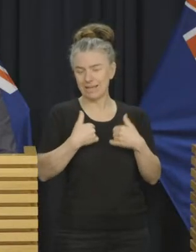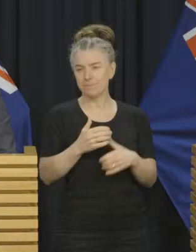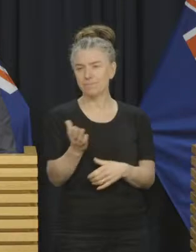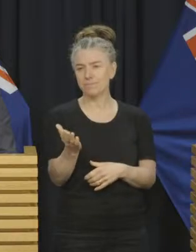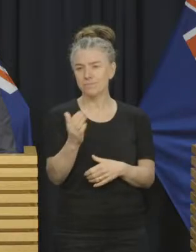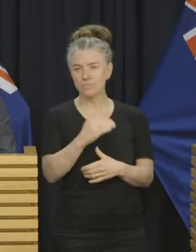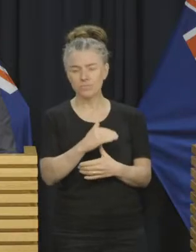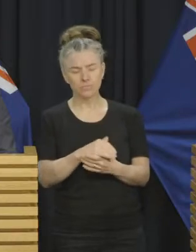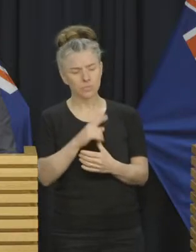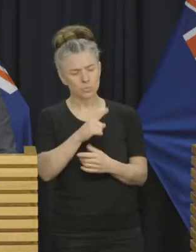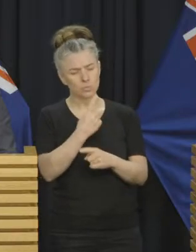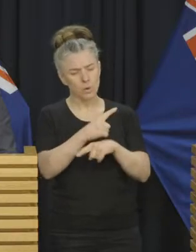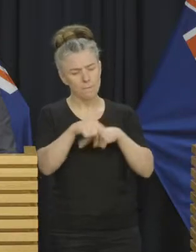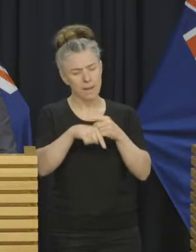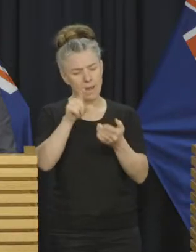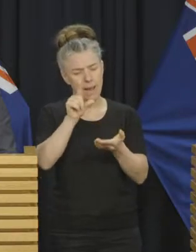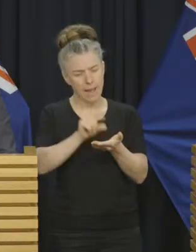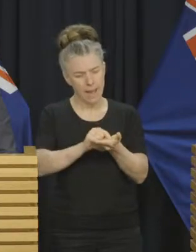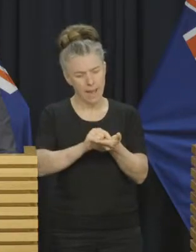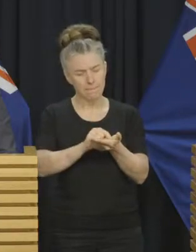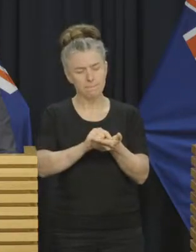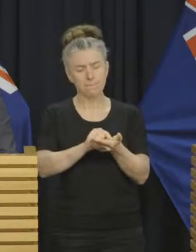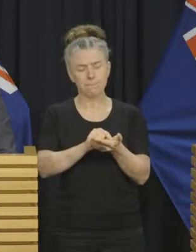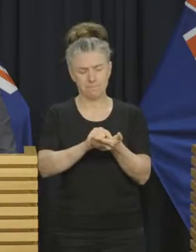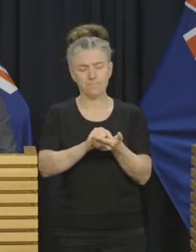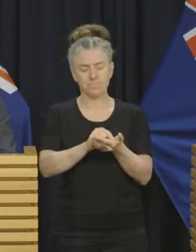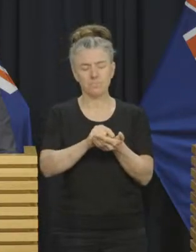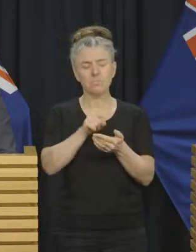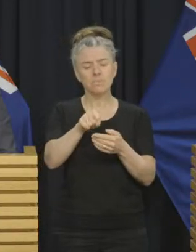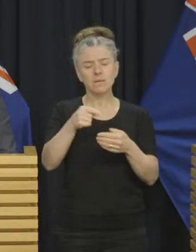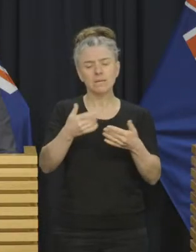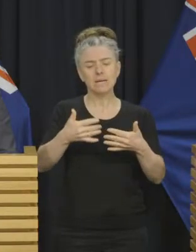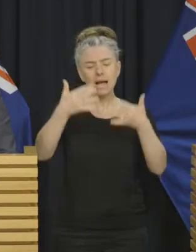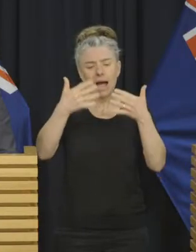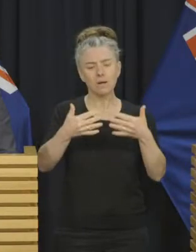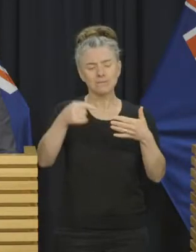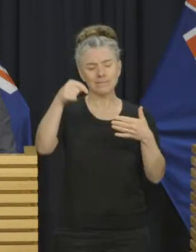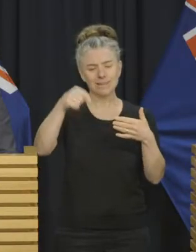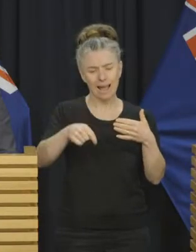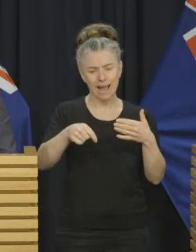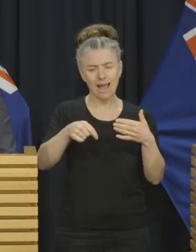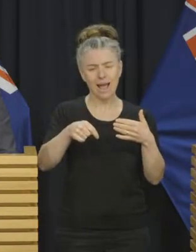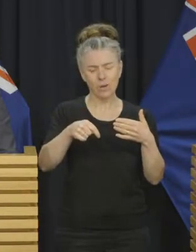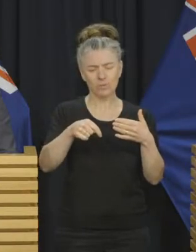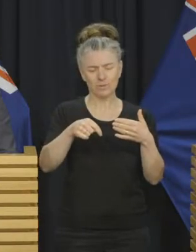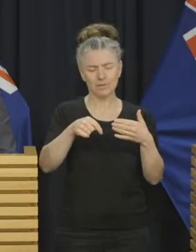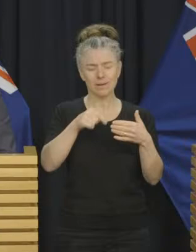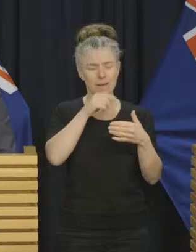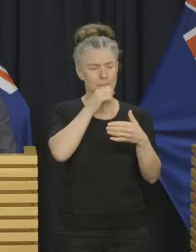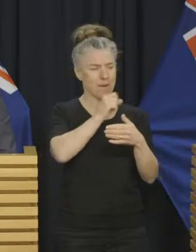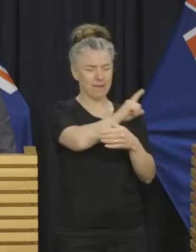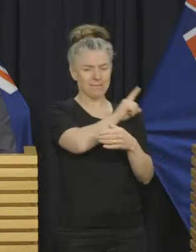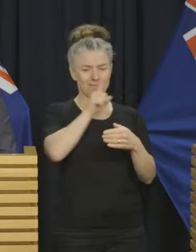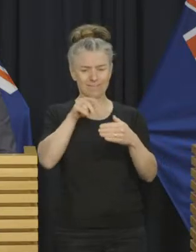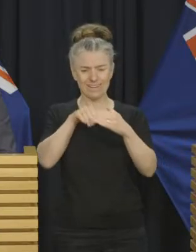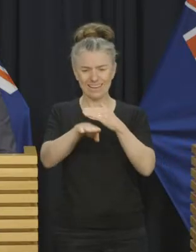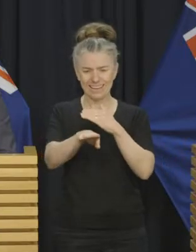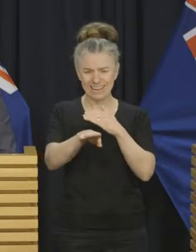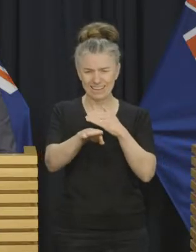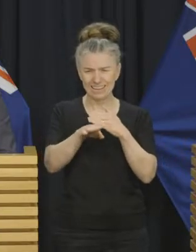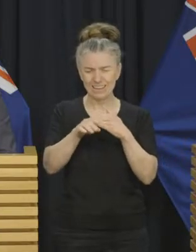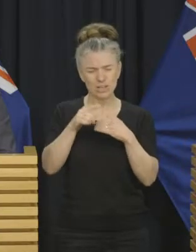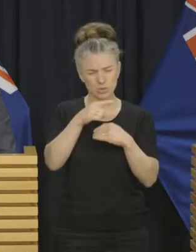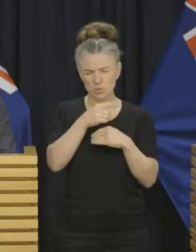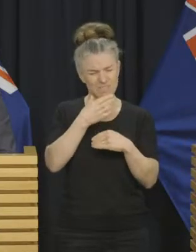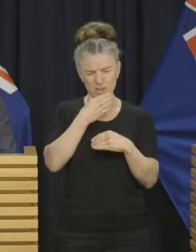but as I understand it, the incident at the Countdown where the man went there from managed isolation, that wasn't used as an opportunity to